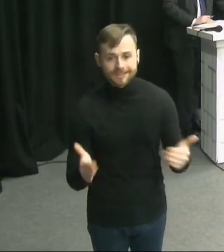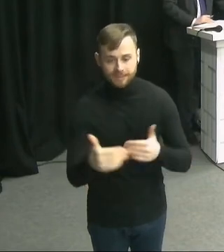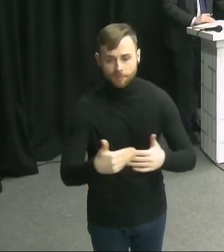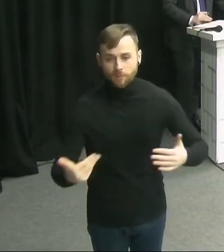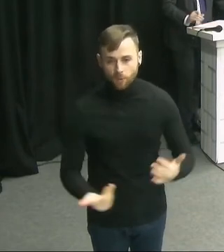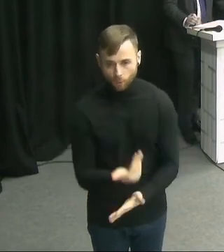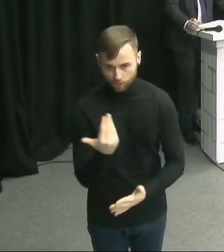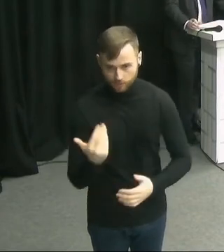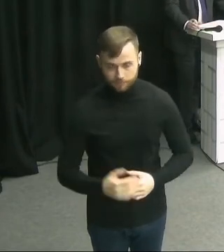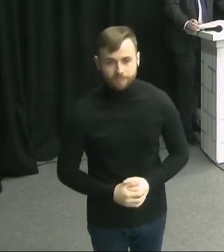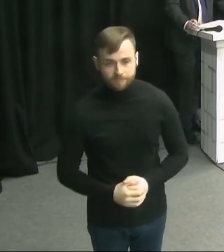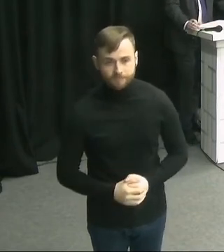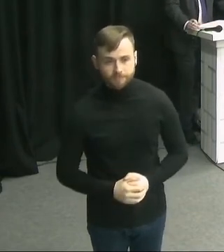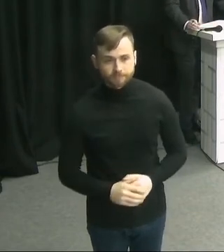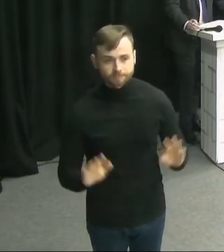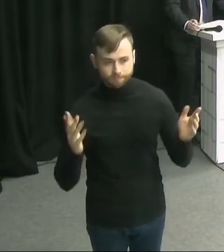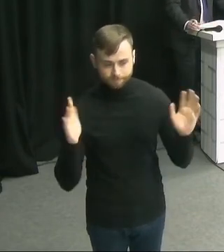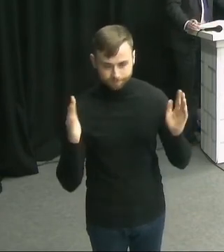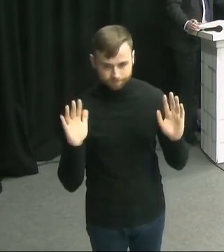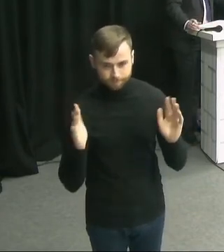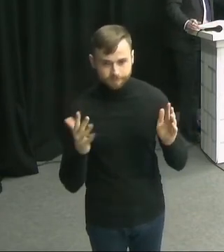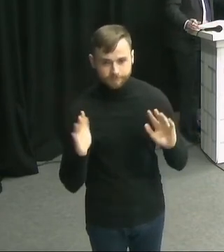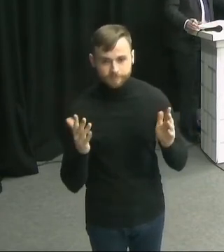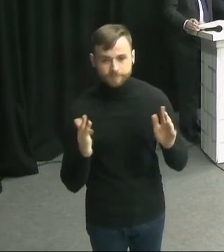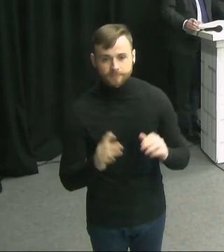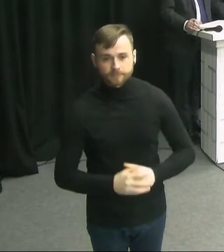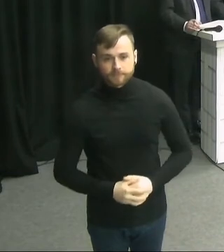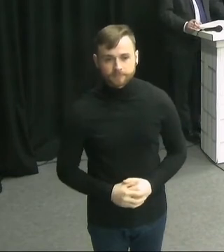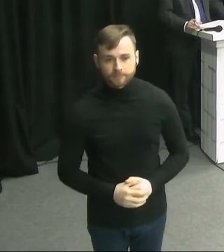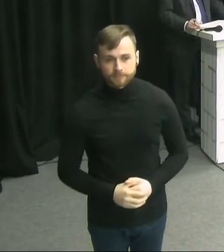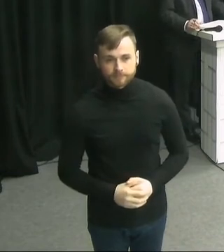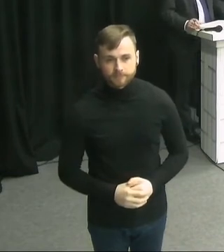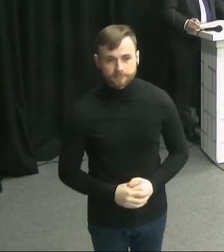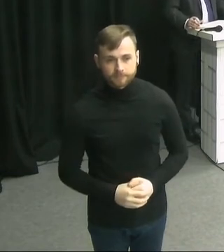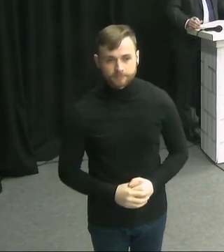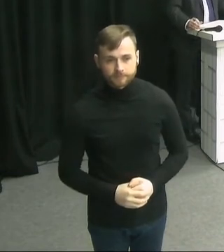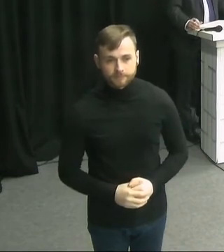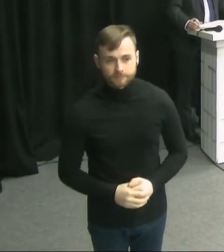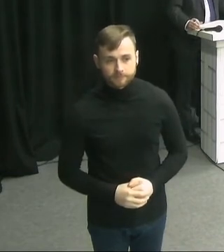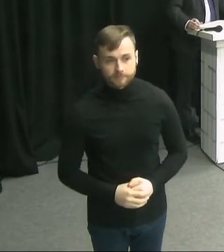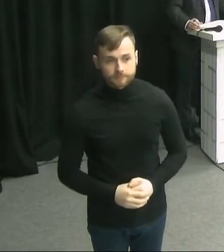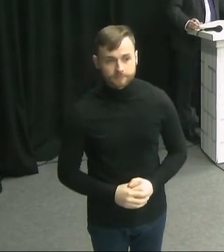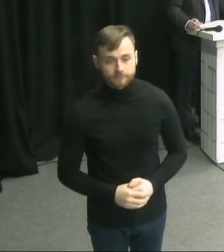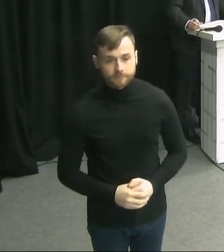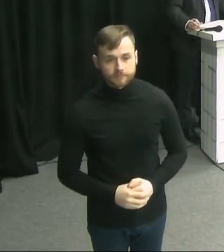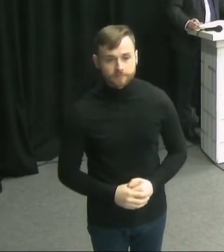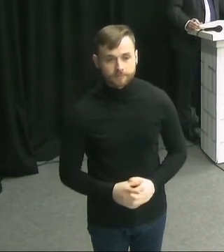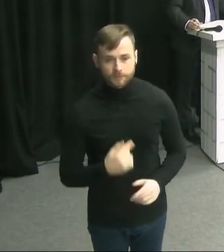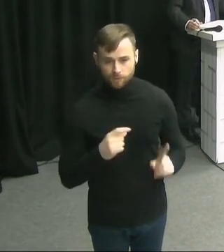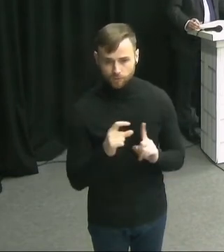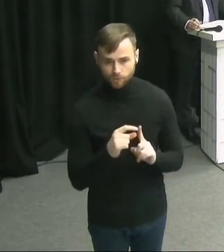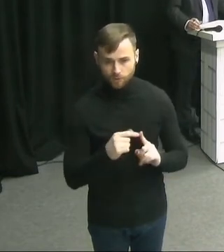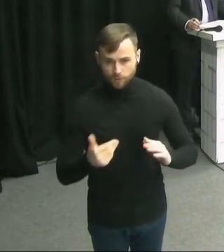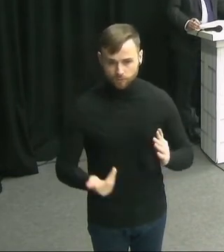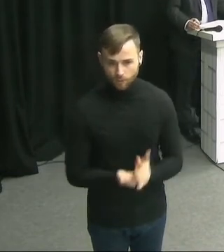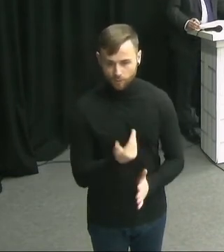Good. The next one. The Vilnius University information system needs to be